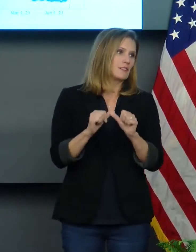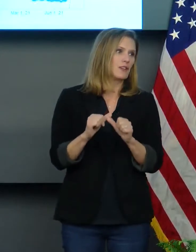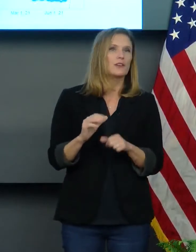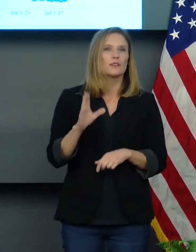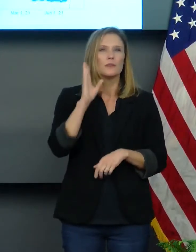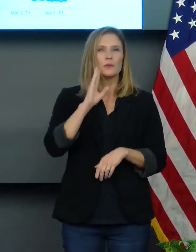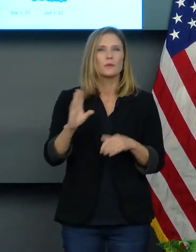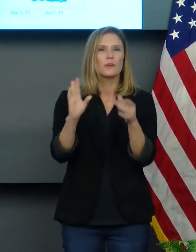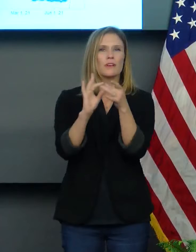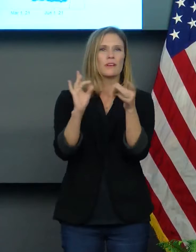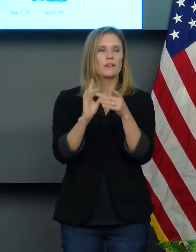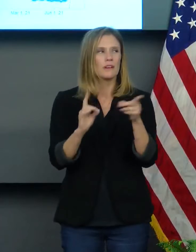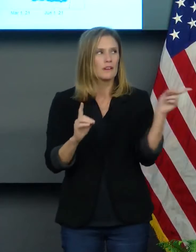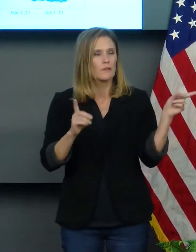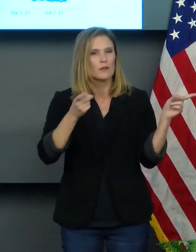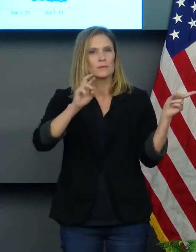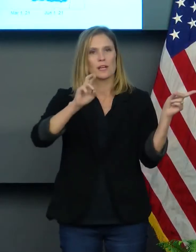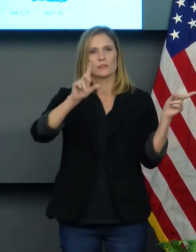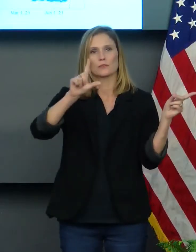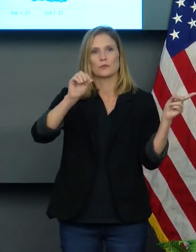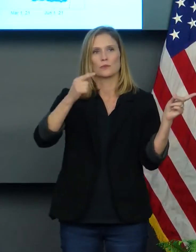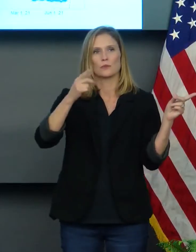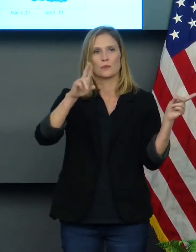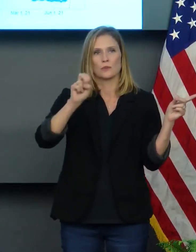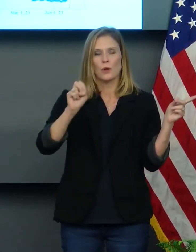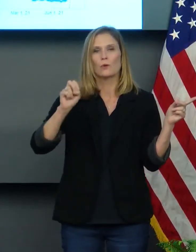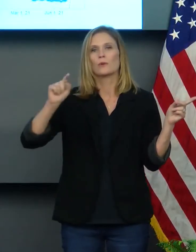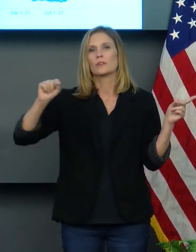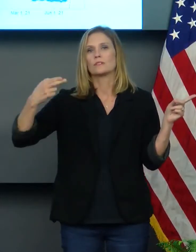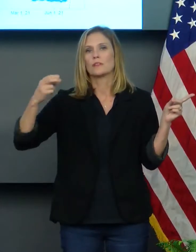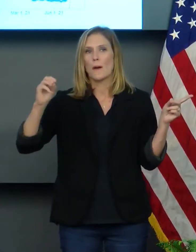hear from Drs. Logue and Thomas.